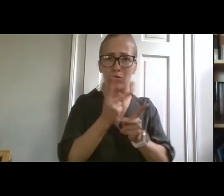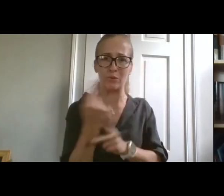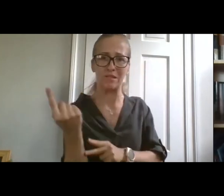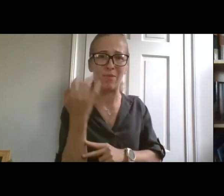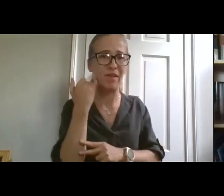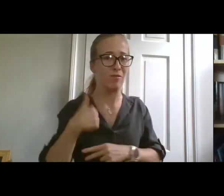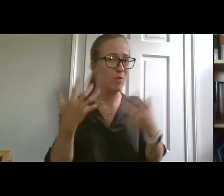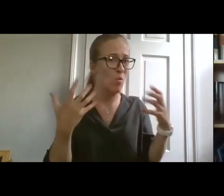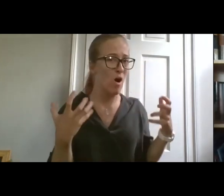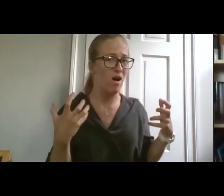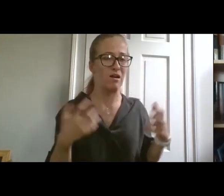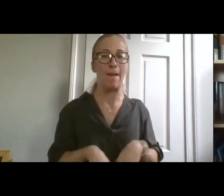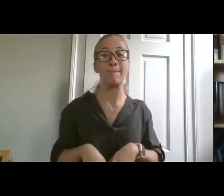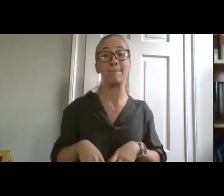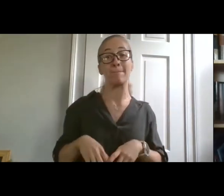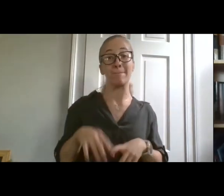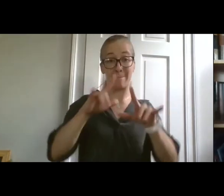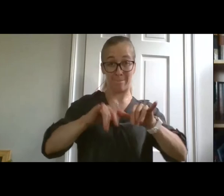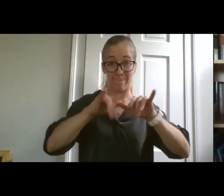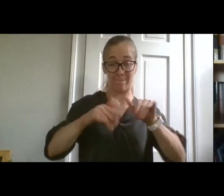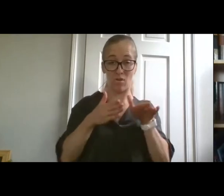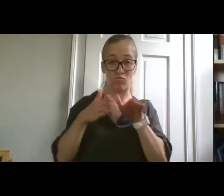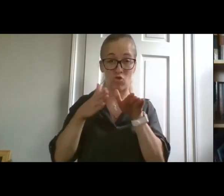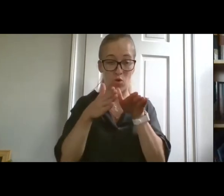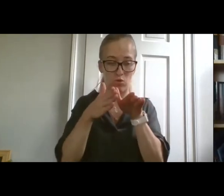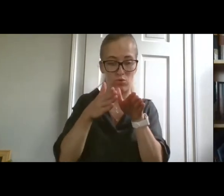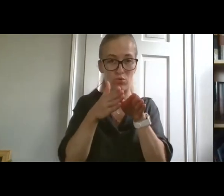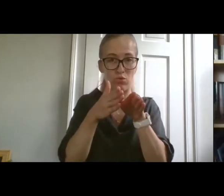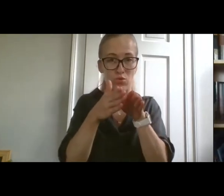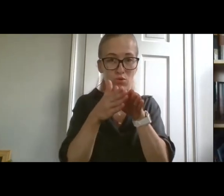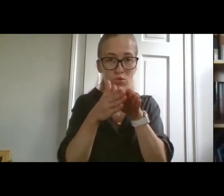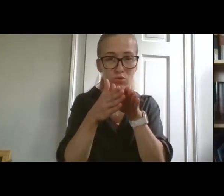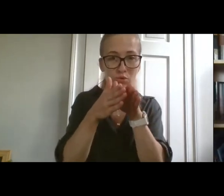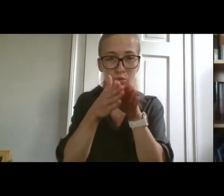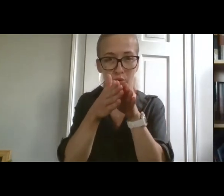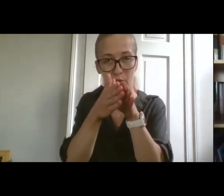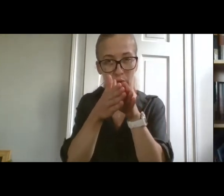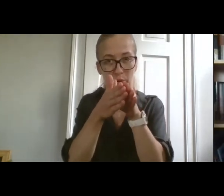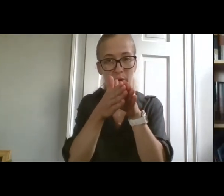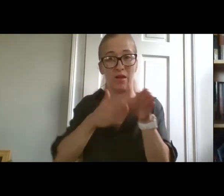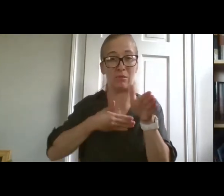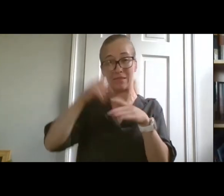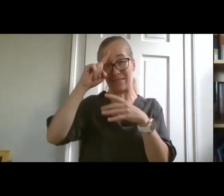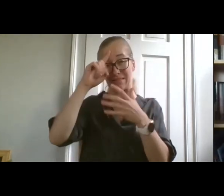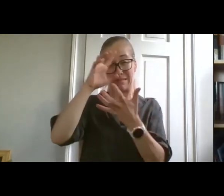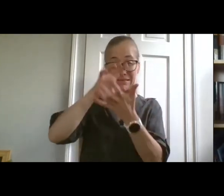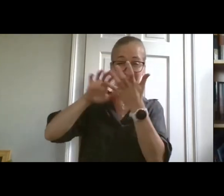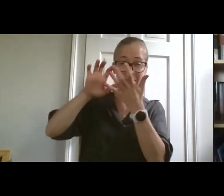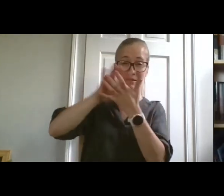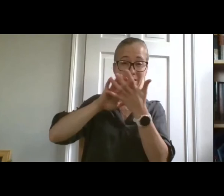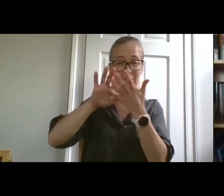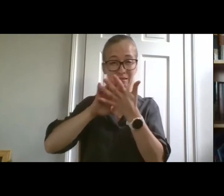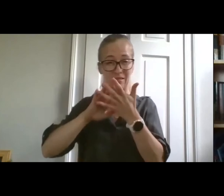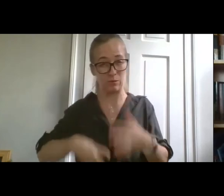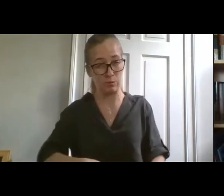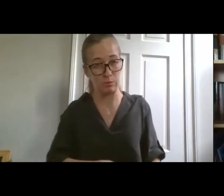enough. Meanwhile, the road kept narrowing with each turn around the mountain, my dizziness tipping now into nausea. To